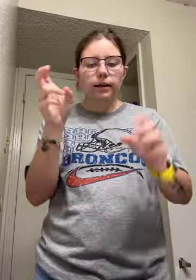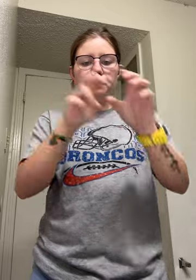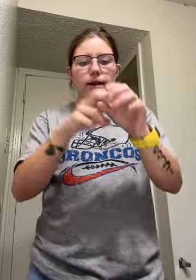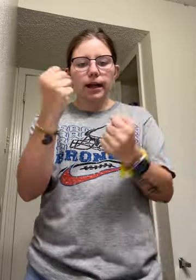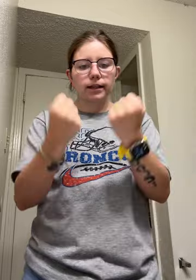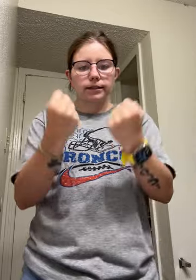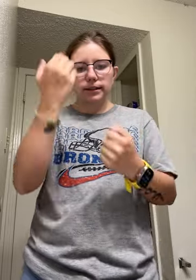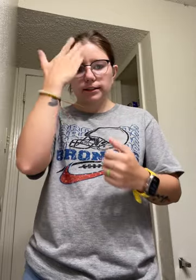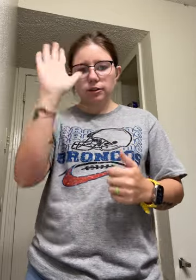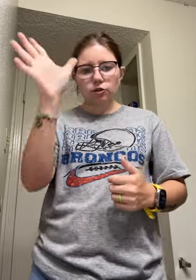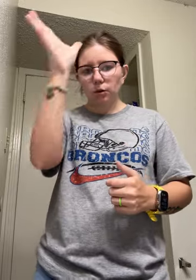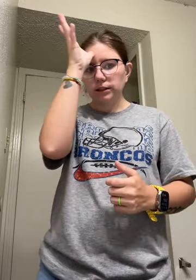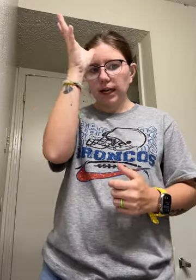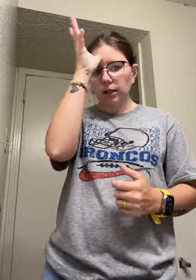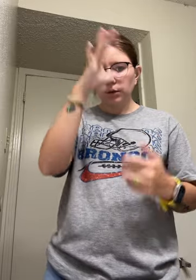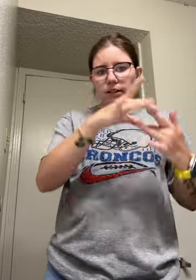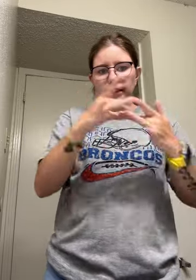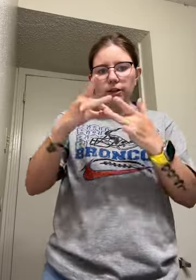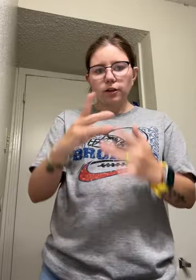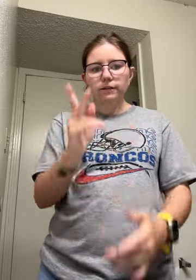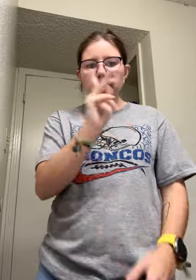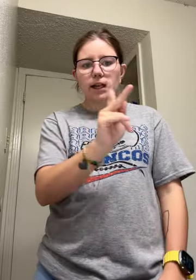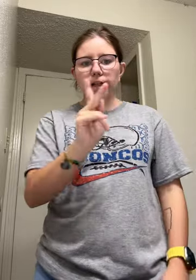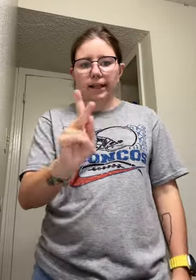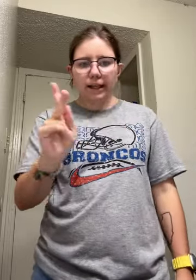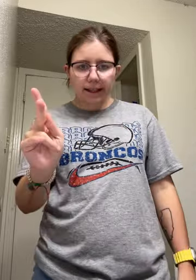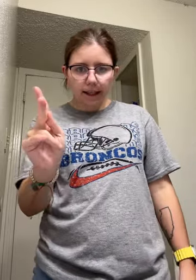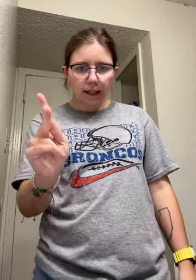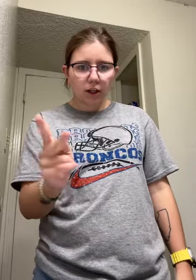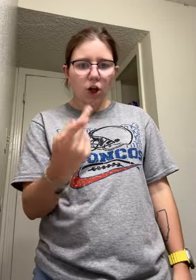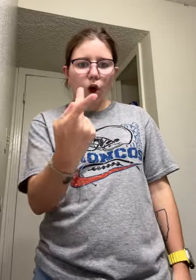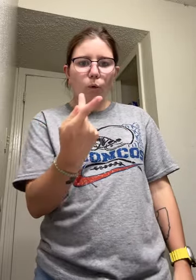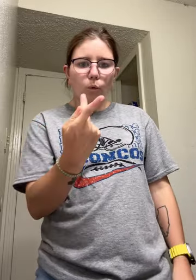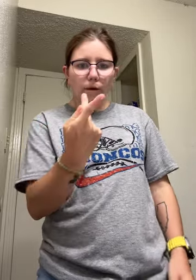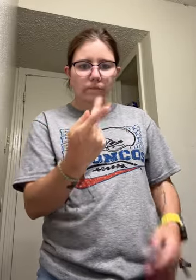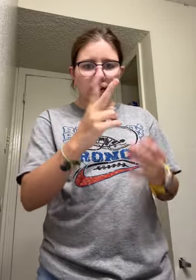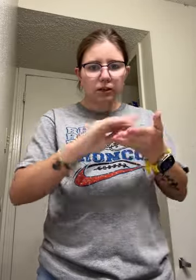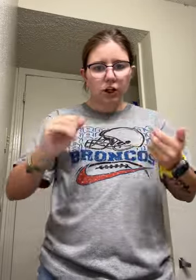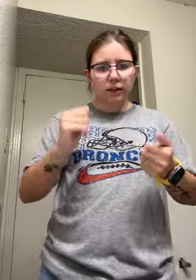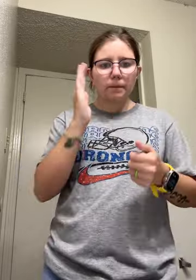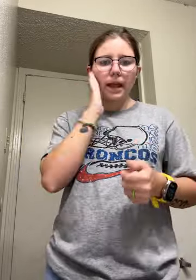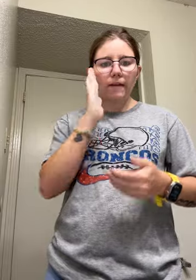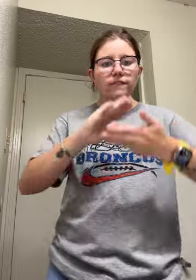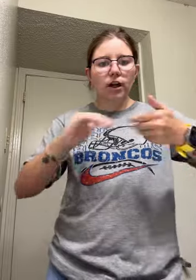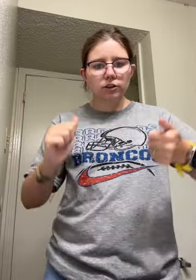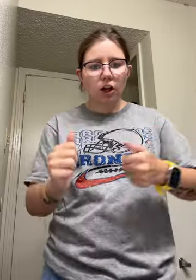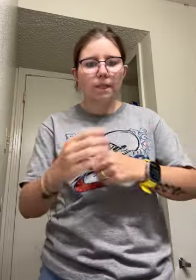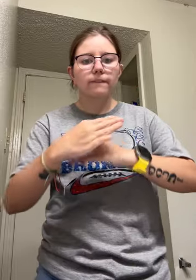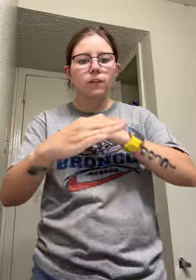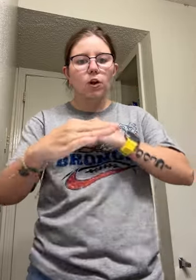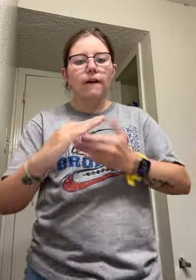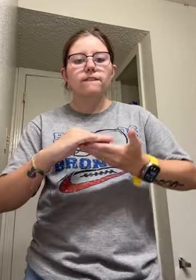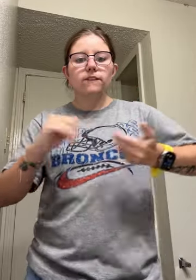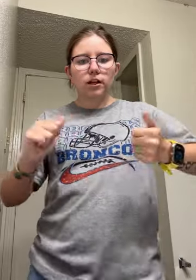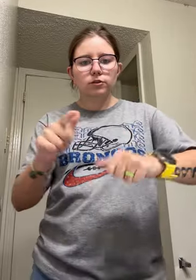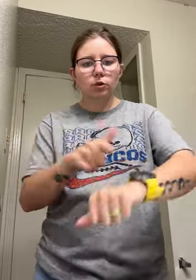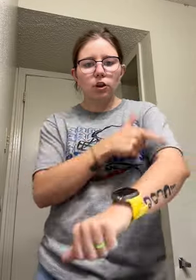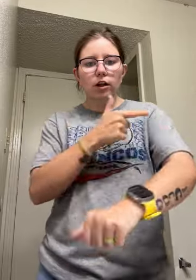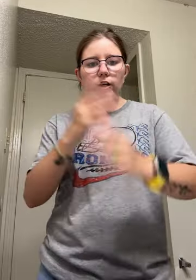in my paddy because I didn't know a daddy was the leader of the Ku Klux Klan. We fucked on the bed, fucked on the floor. Fucked so long, I